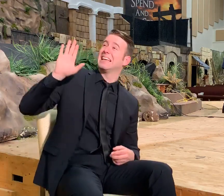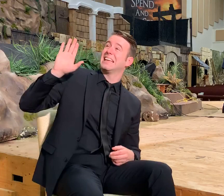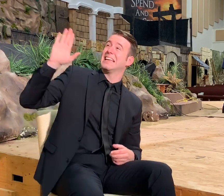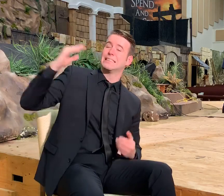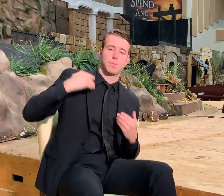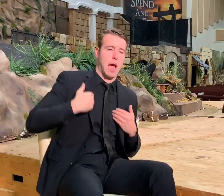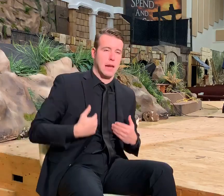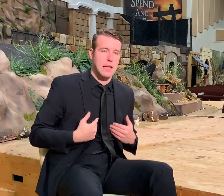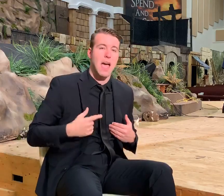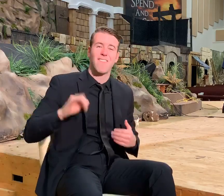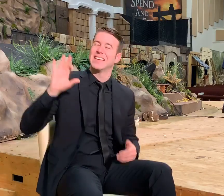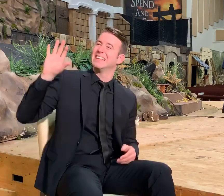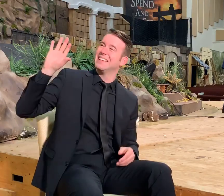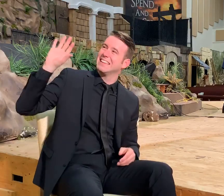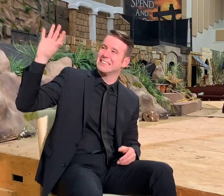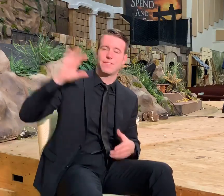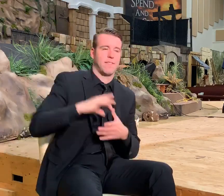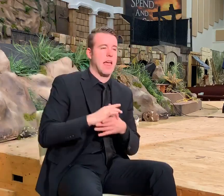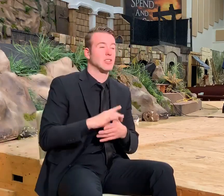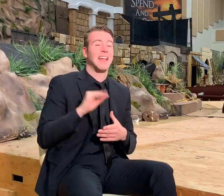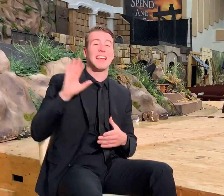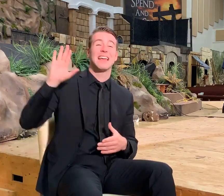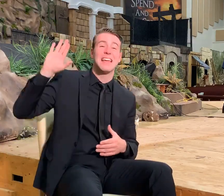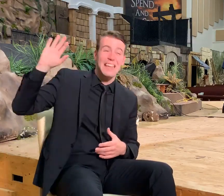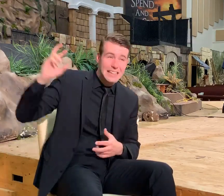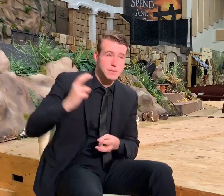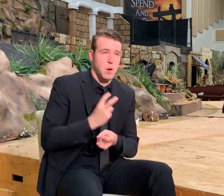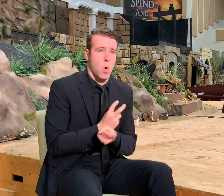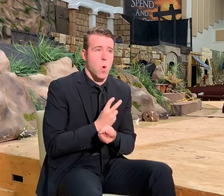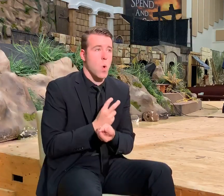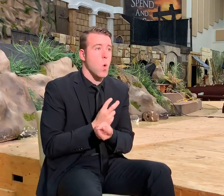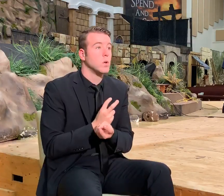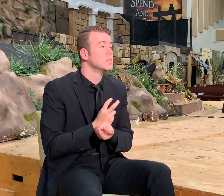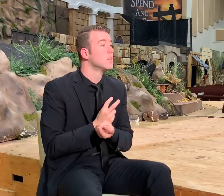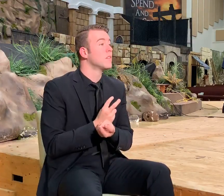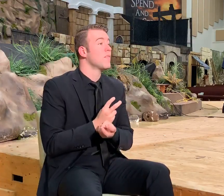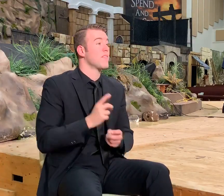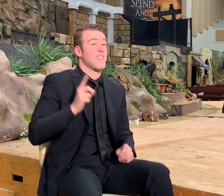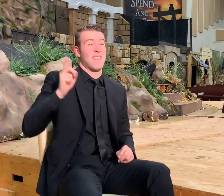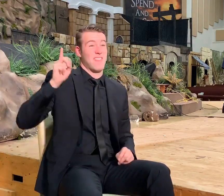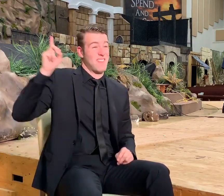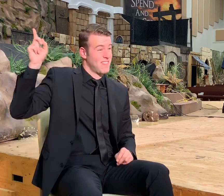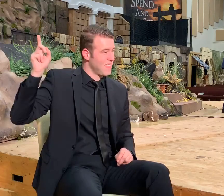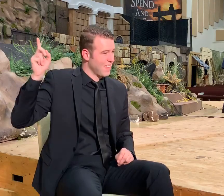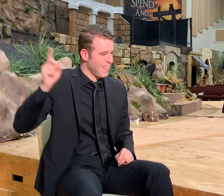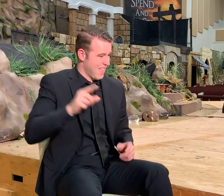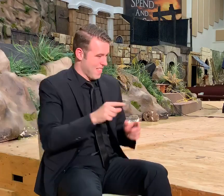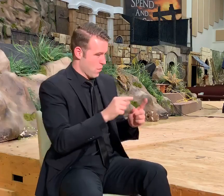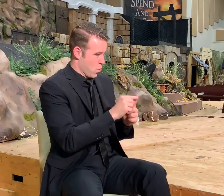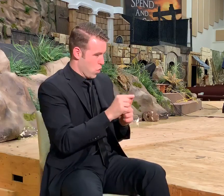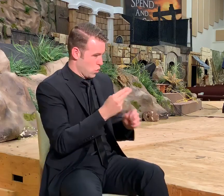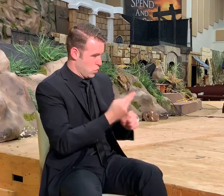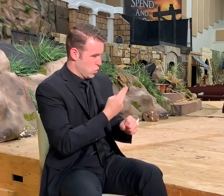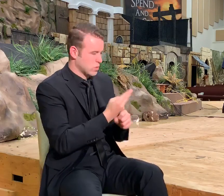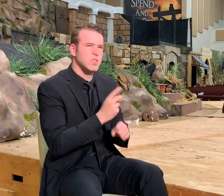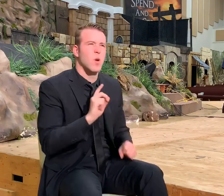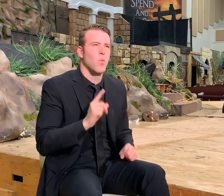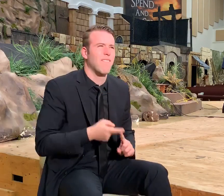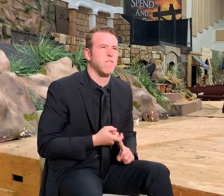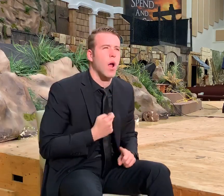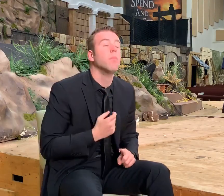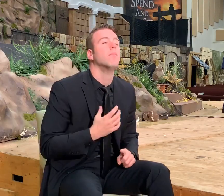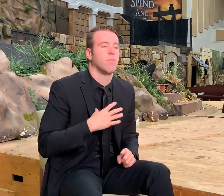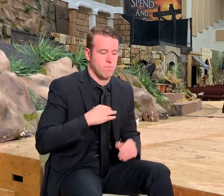of his flesh, and of his bones. Where does he get this language? Look at verse